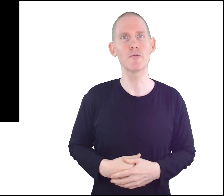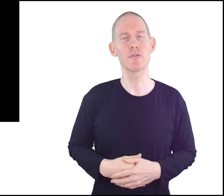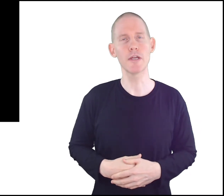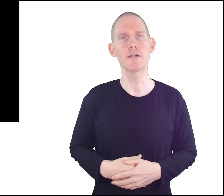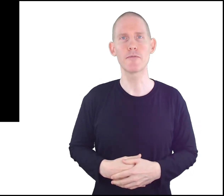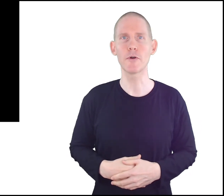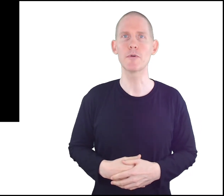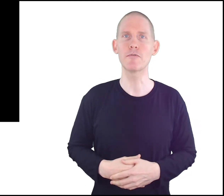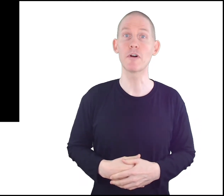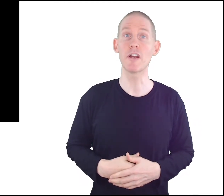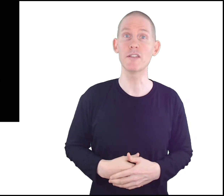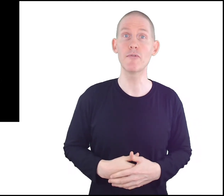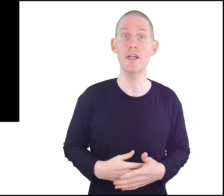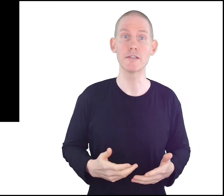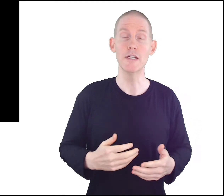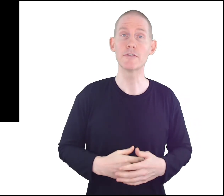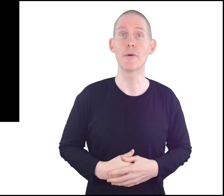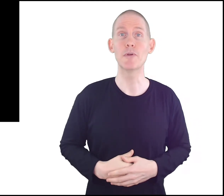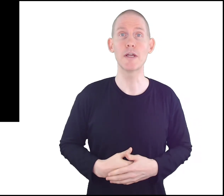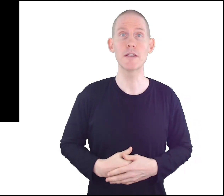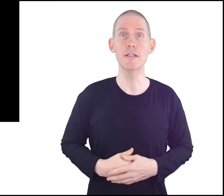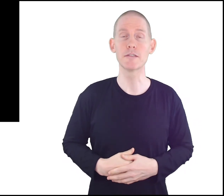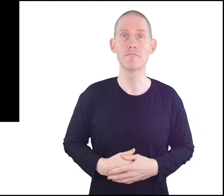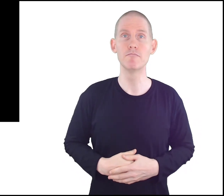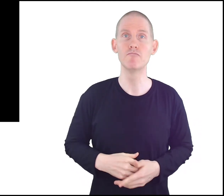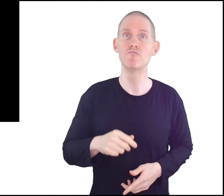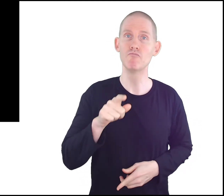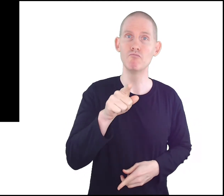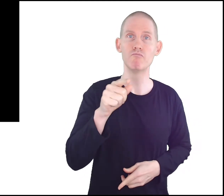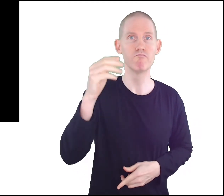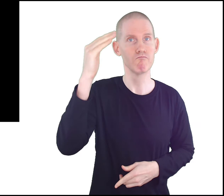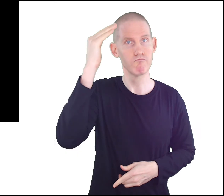like an affirmative look on your face. Something like this.